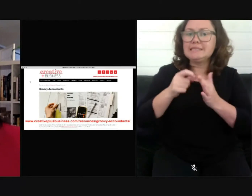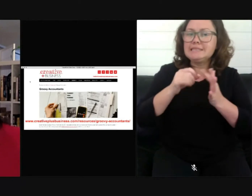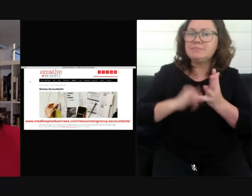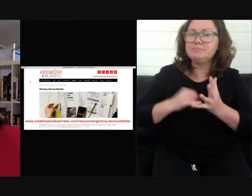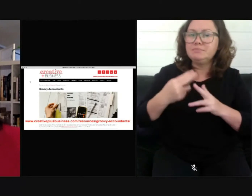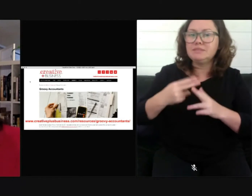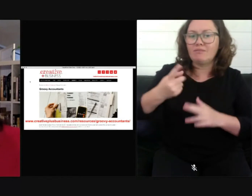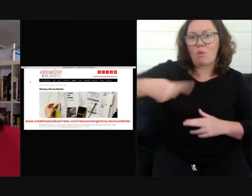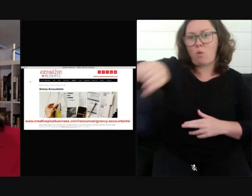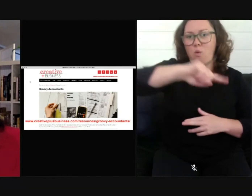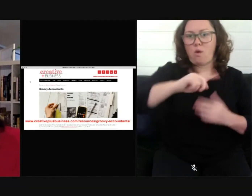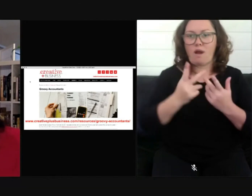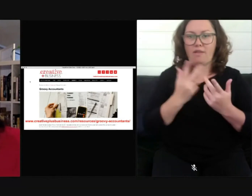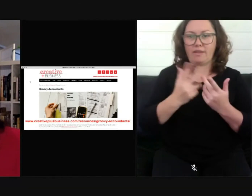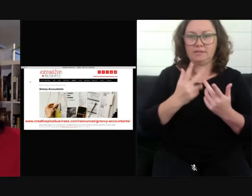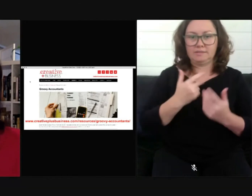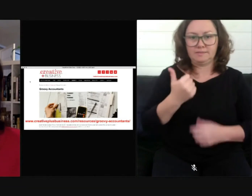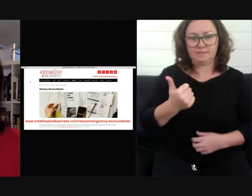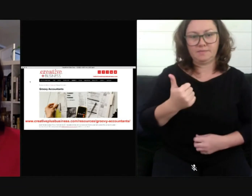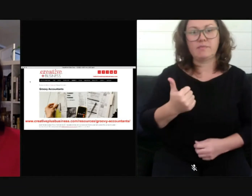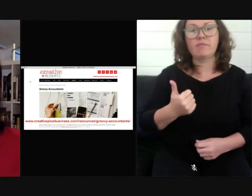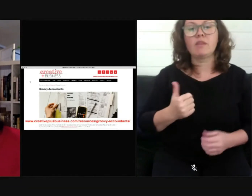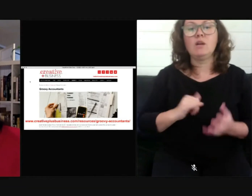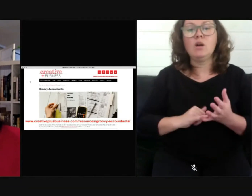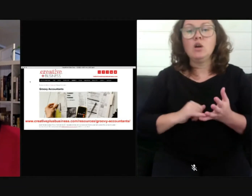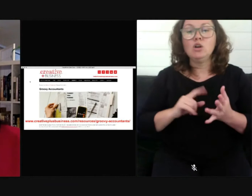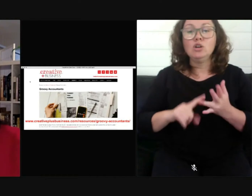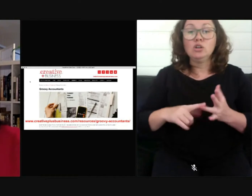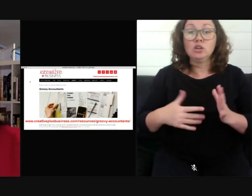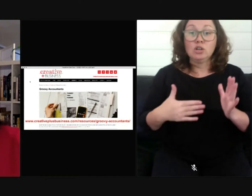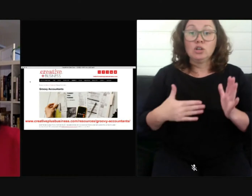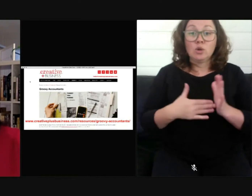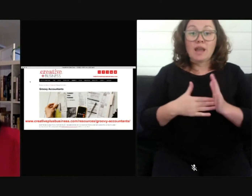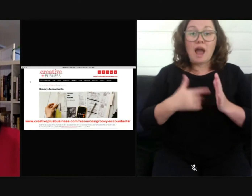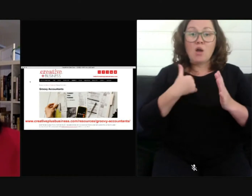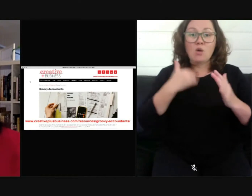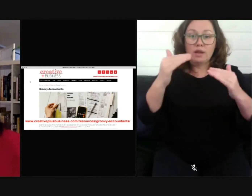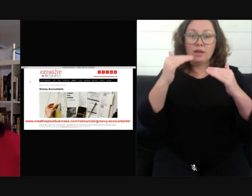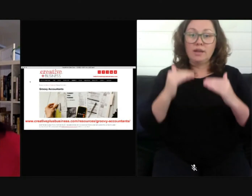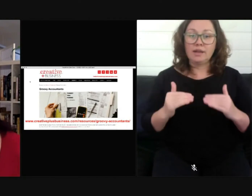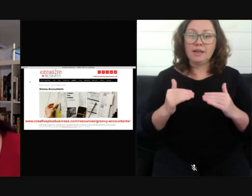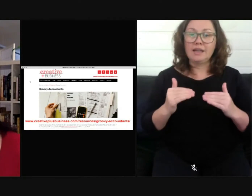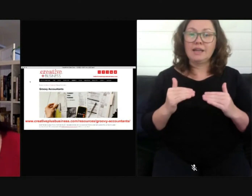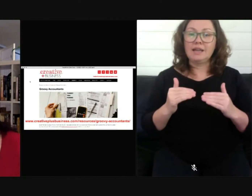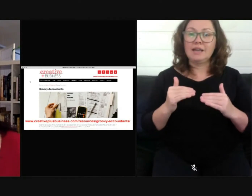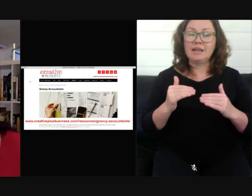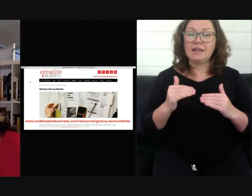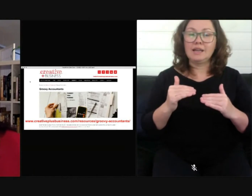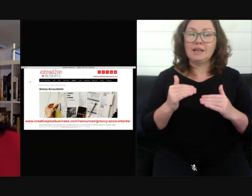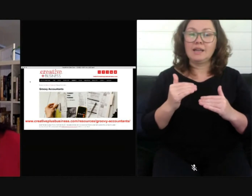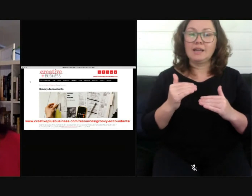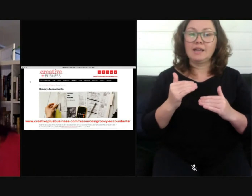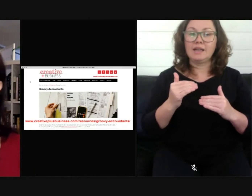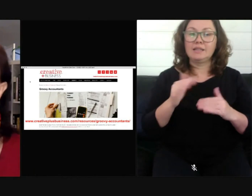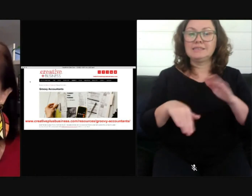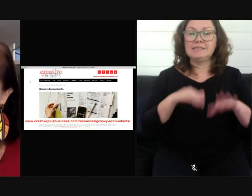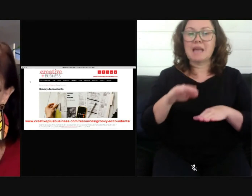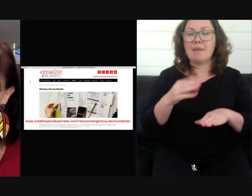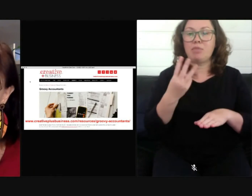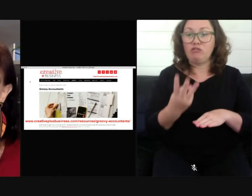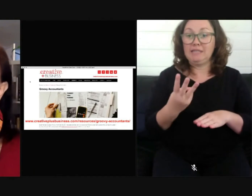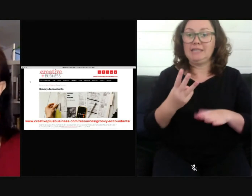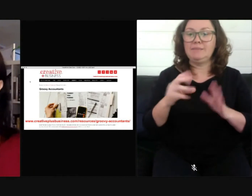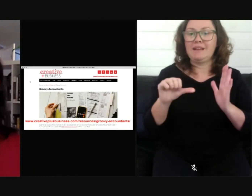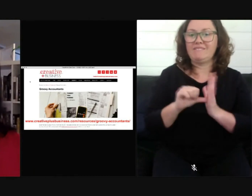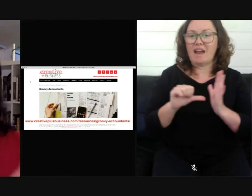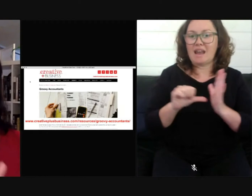Now, we are up to step 3, which is financial housekeeping time, but it is also short break